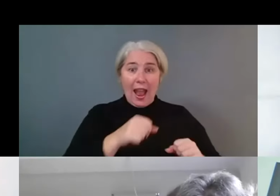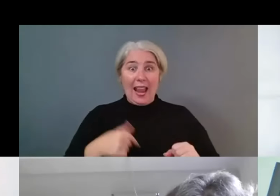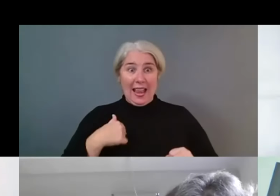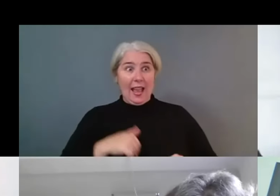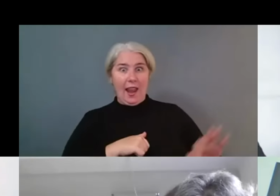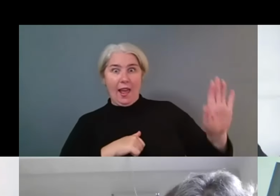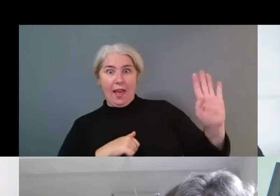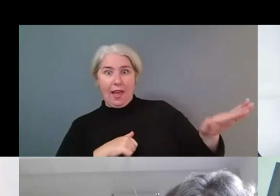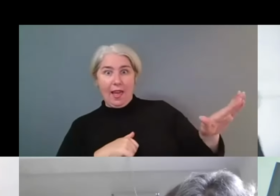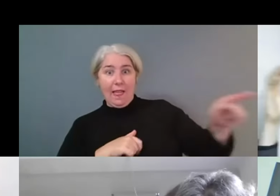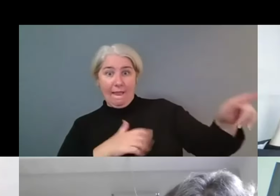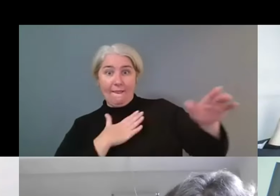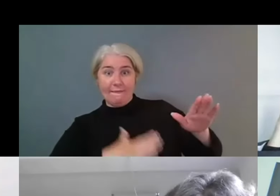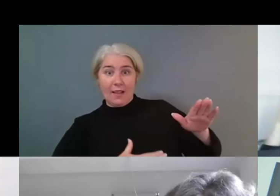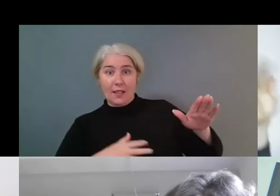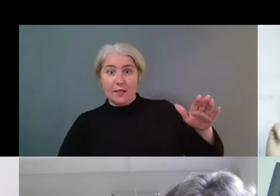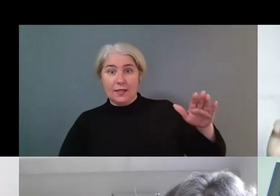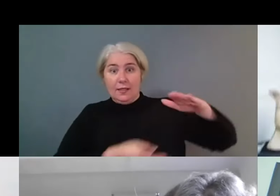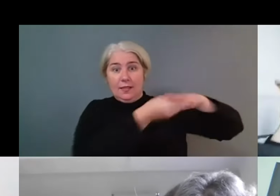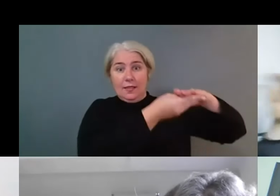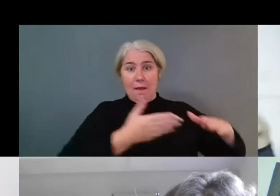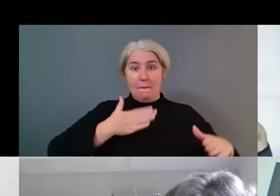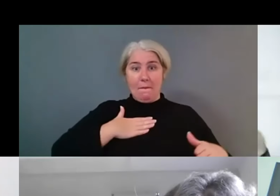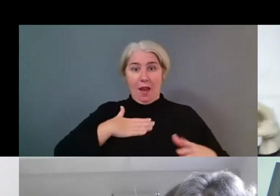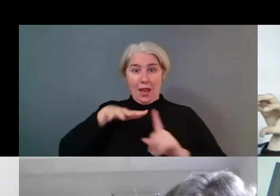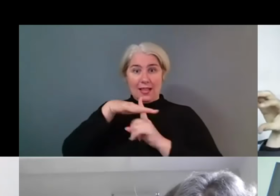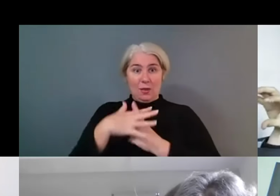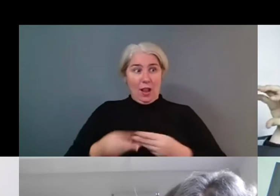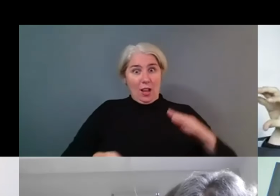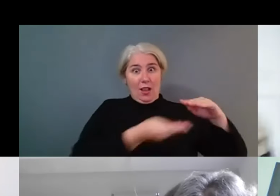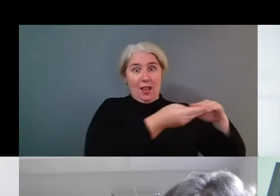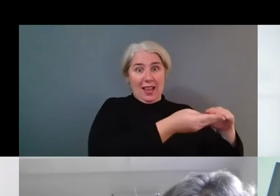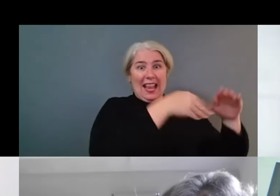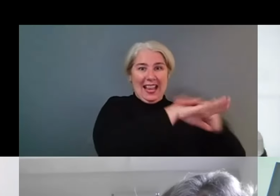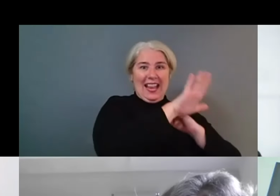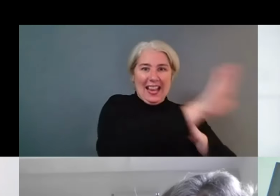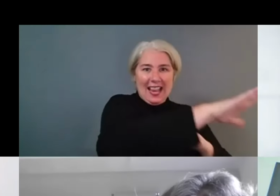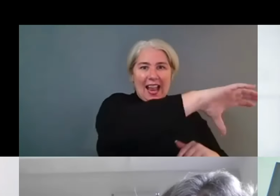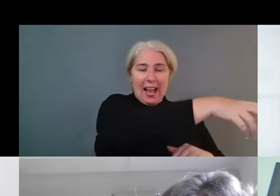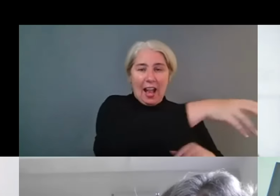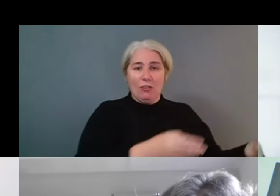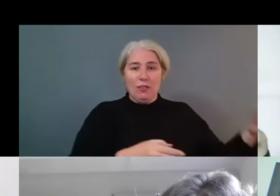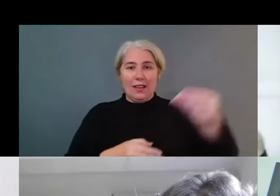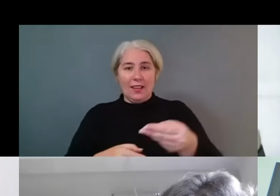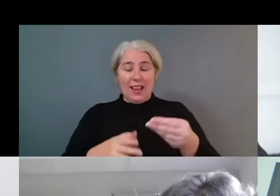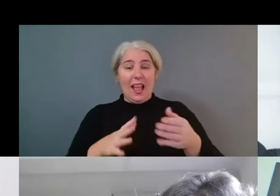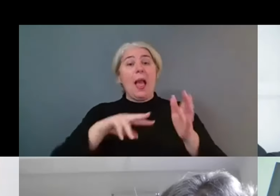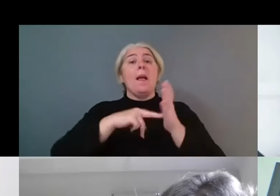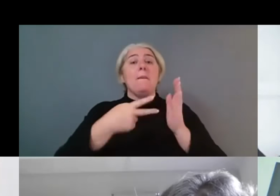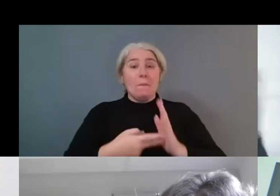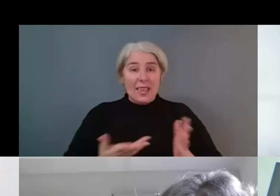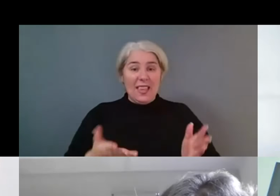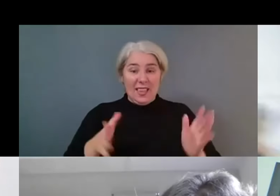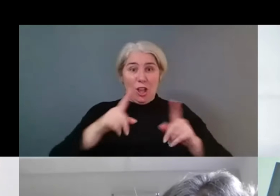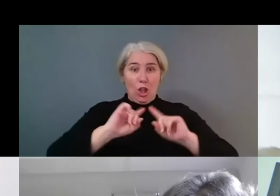case, and the result will benefit everybody. It's not just those from that country which can benefit from a good